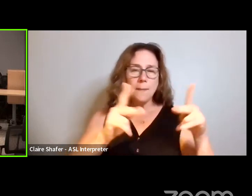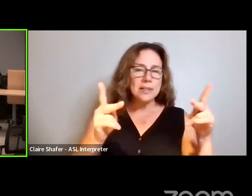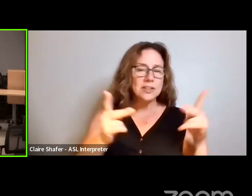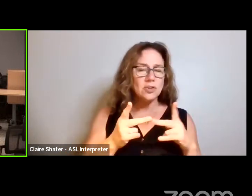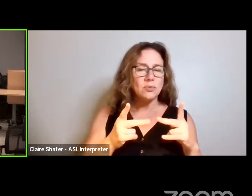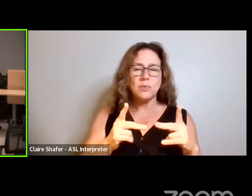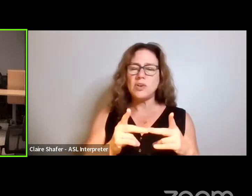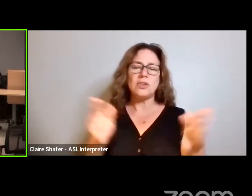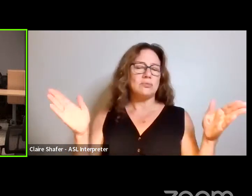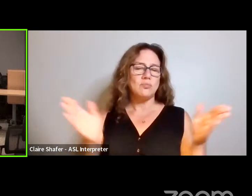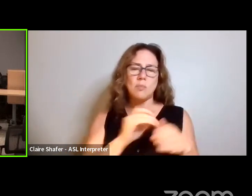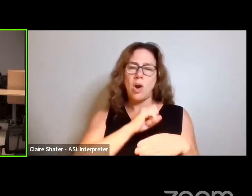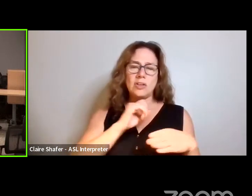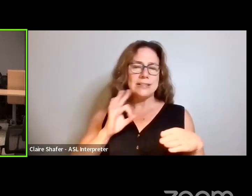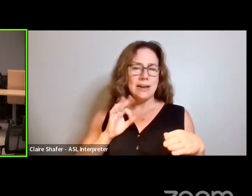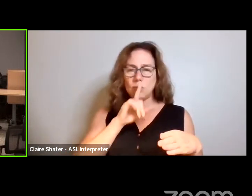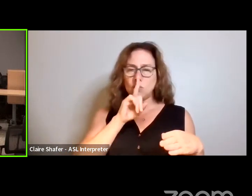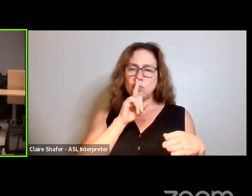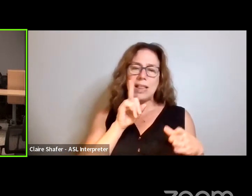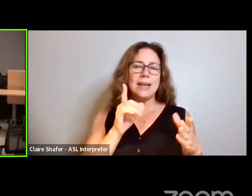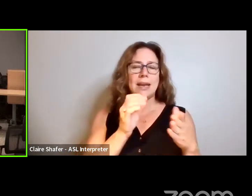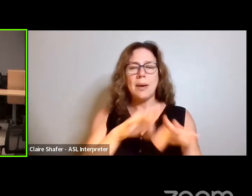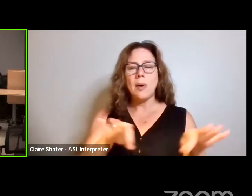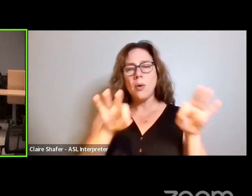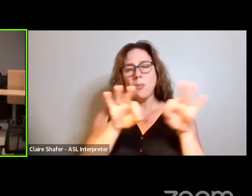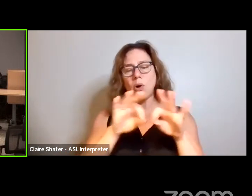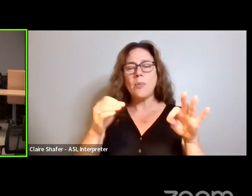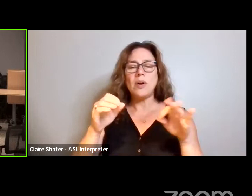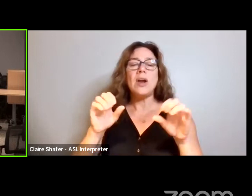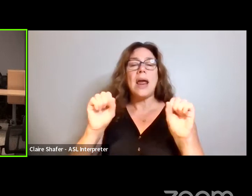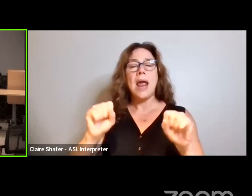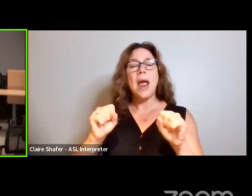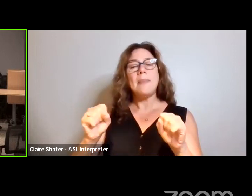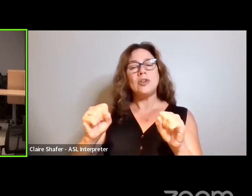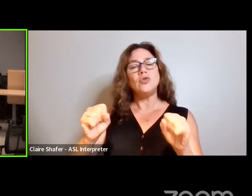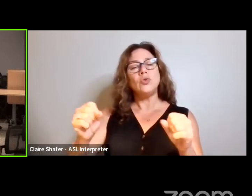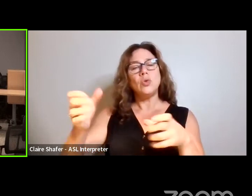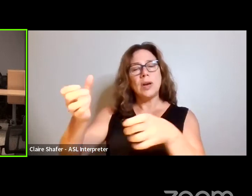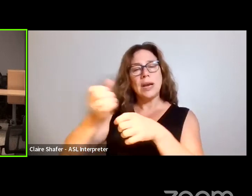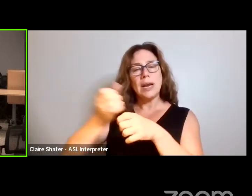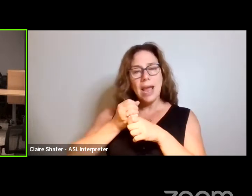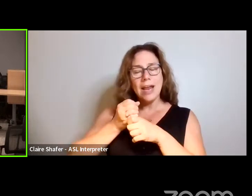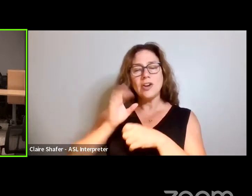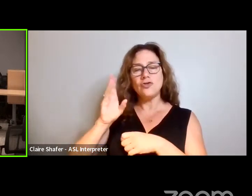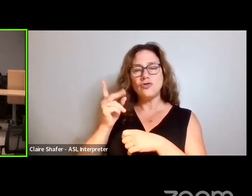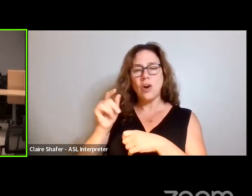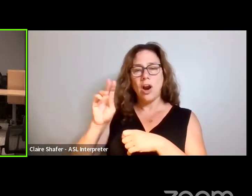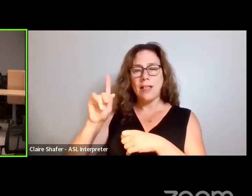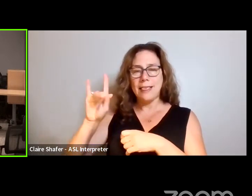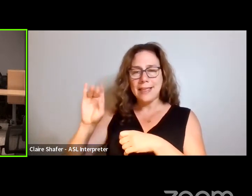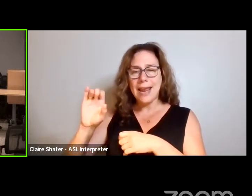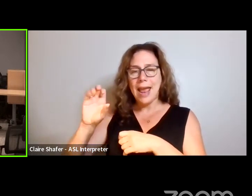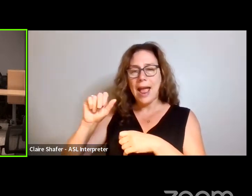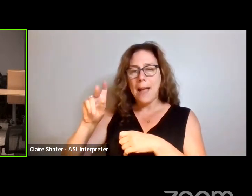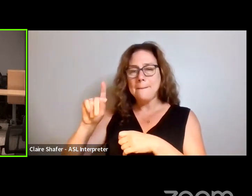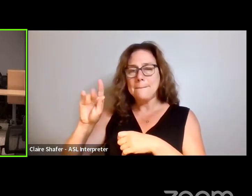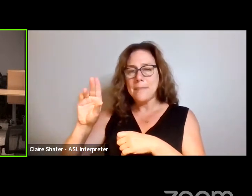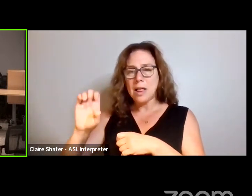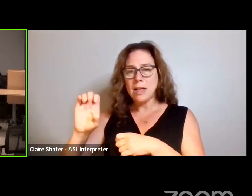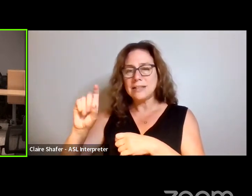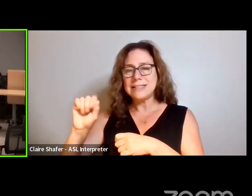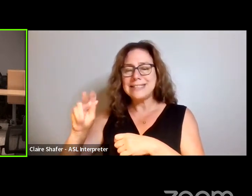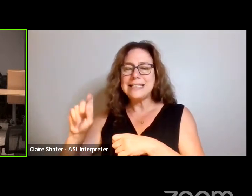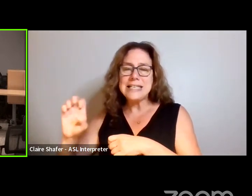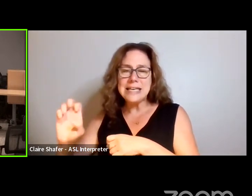small staff and it's really important. So we were able to get a speaker by the name of Charlie Applestein, who came in and talked about ways of